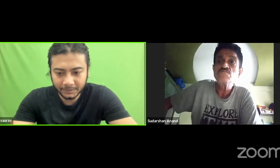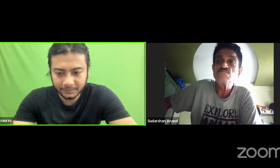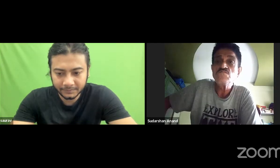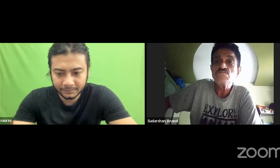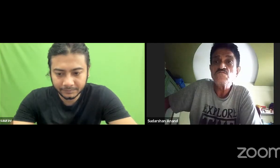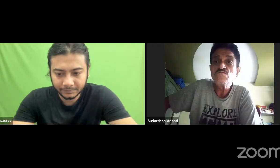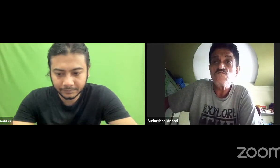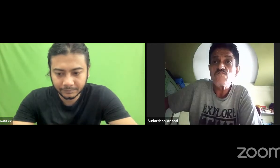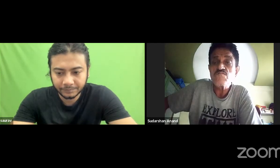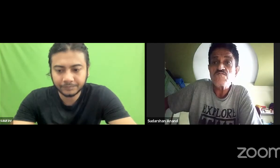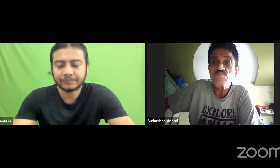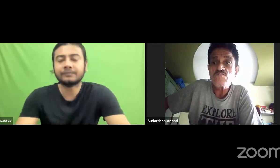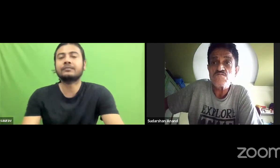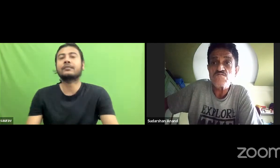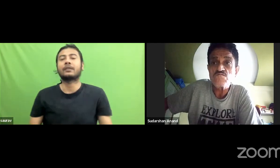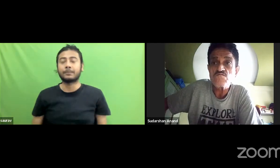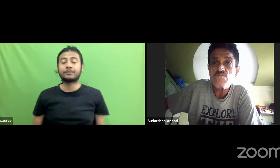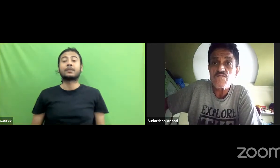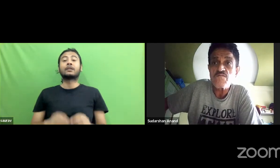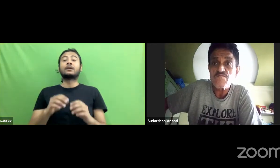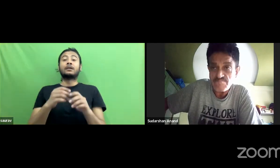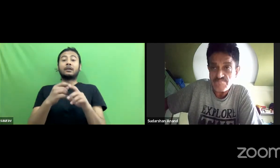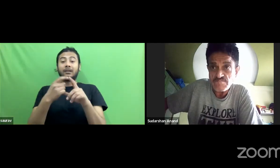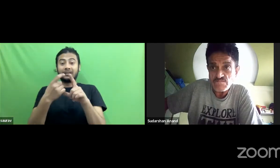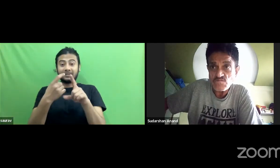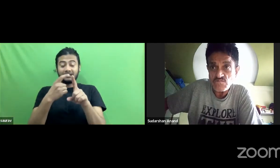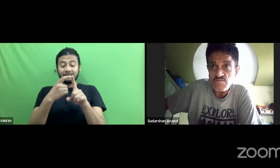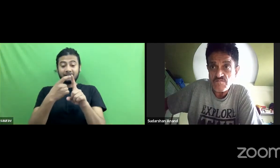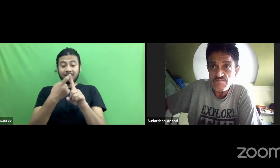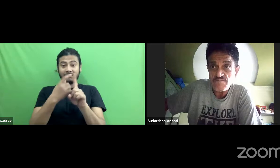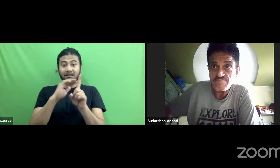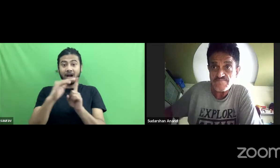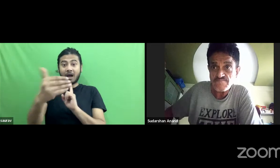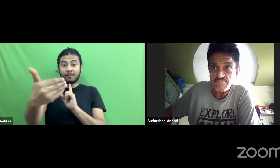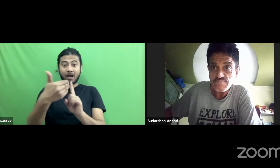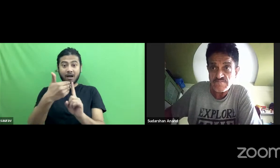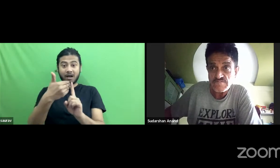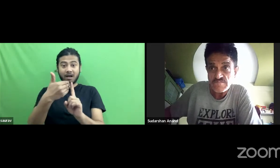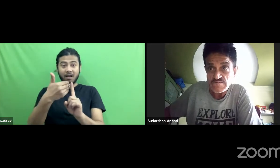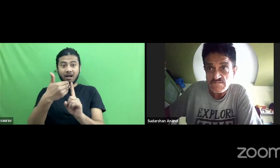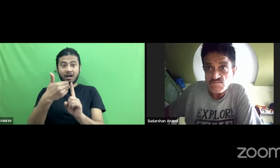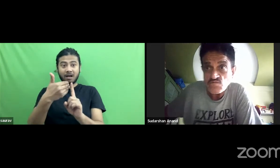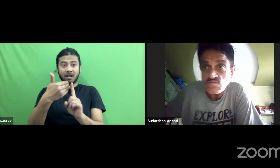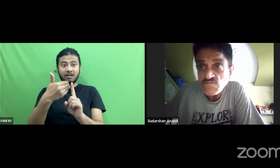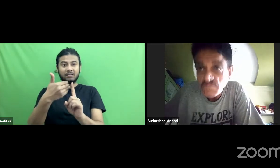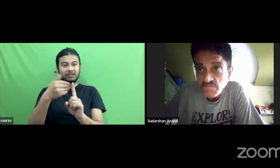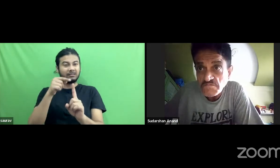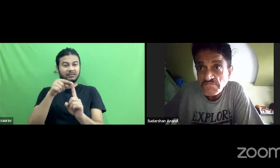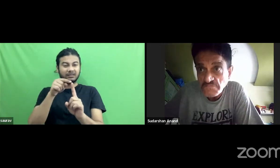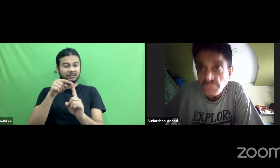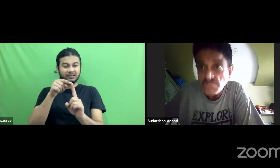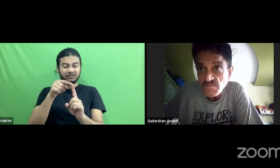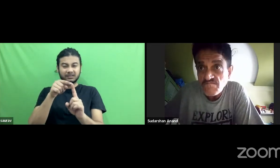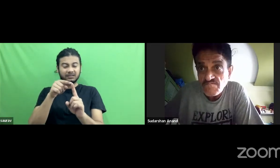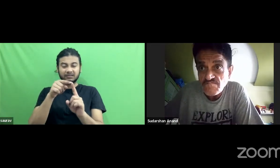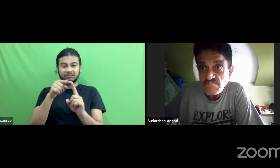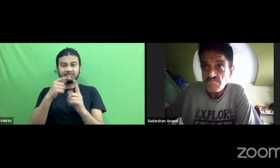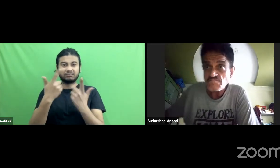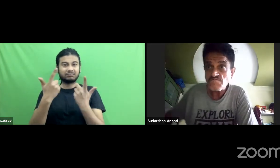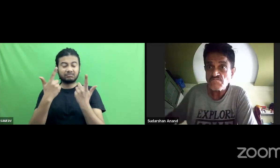Something? See, karma actually is a very complicated thing for us to understand. Children who die at such a young age,